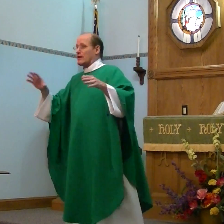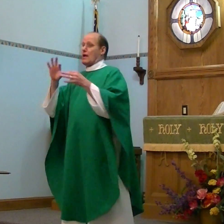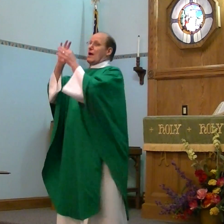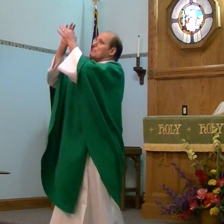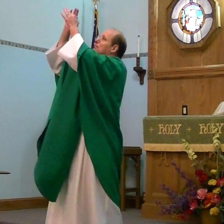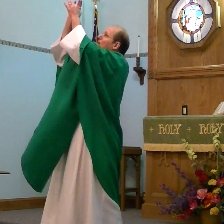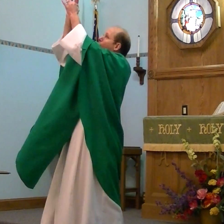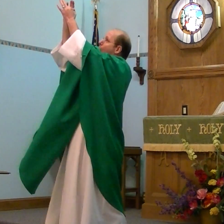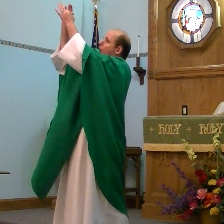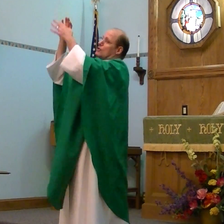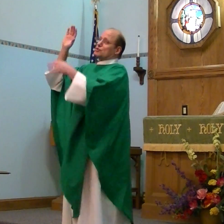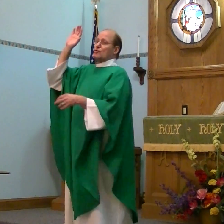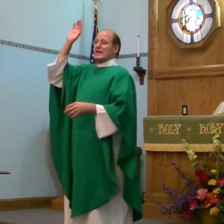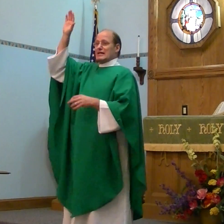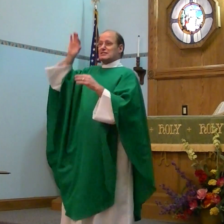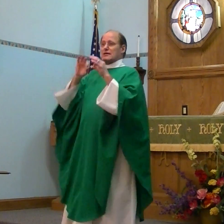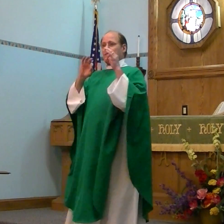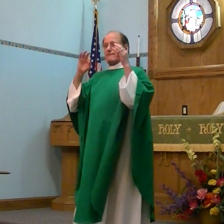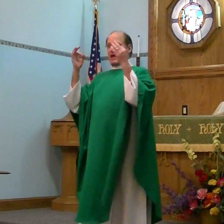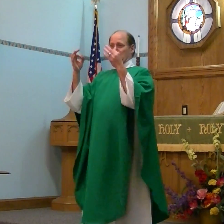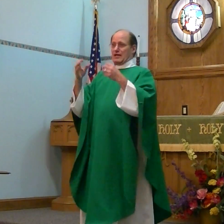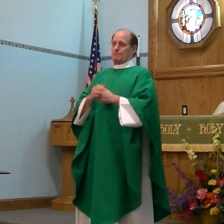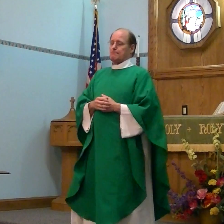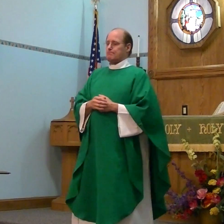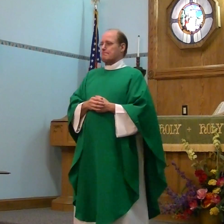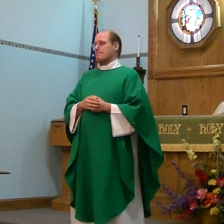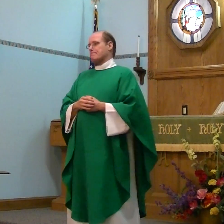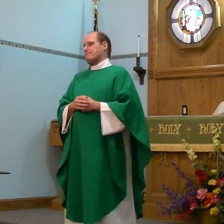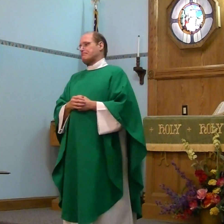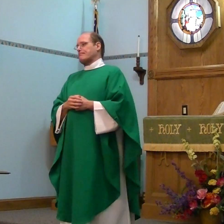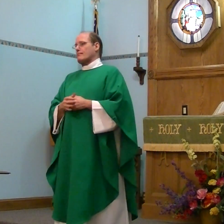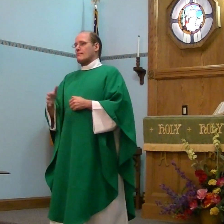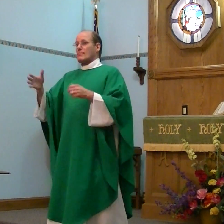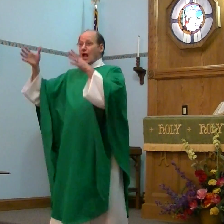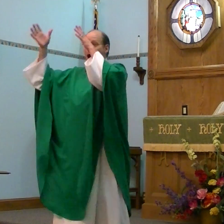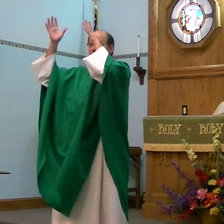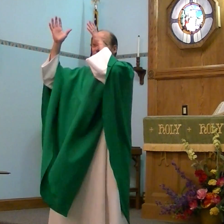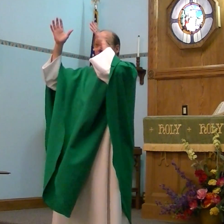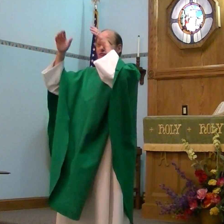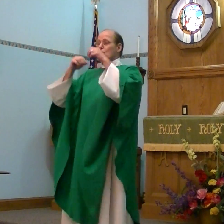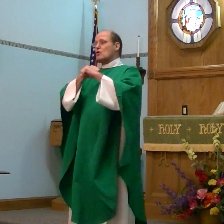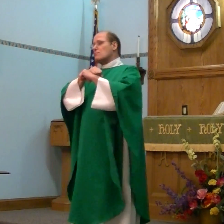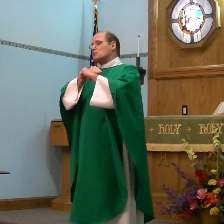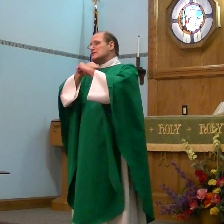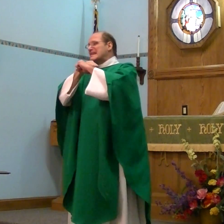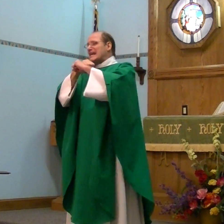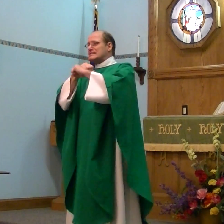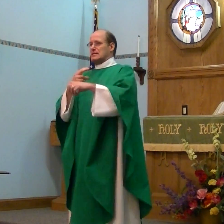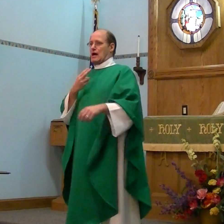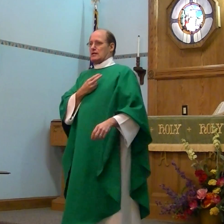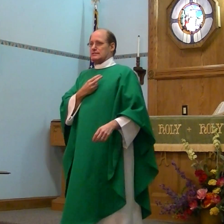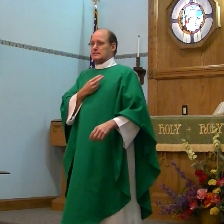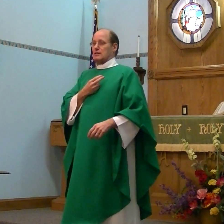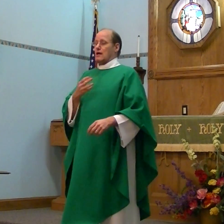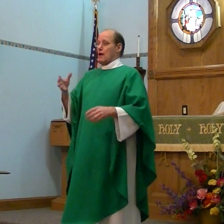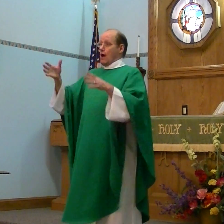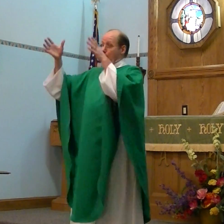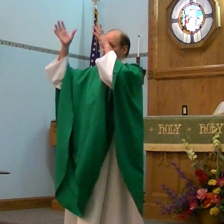belong to his family. A father protects us. A